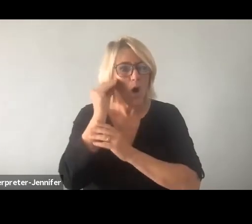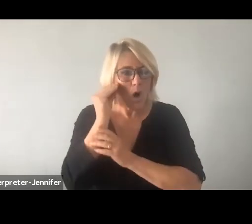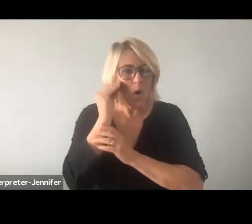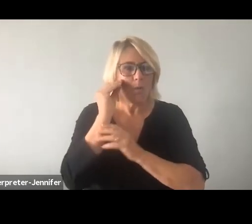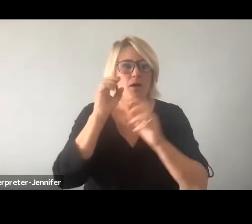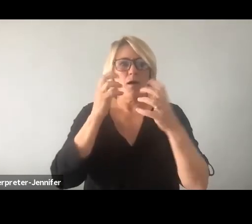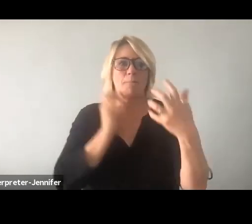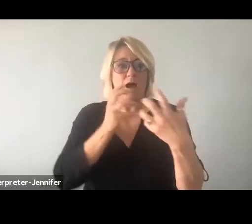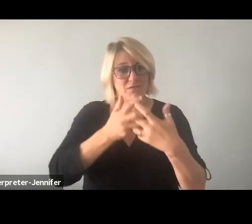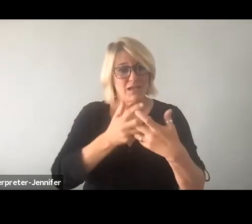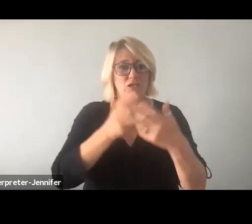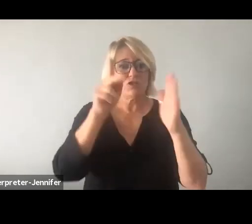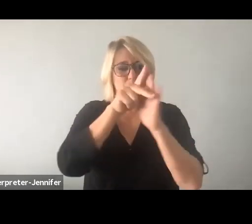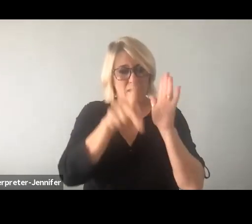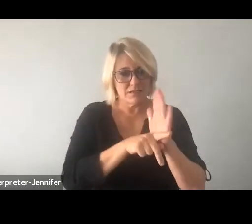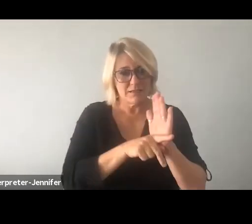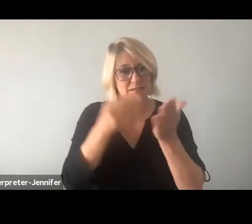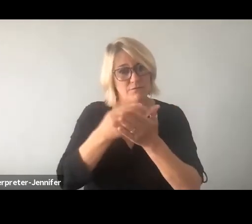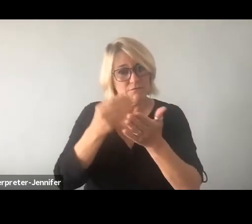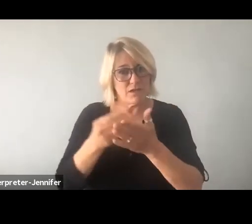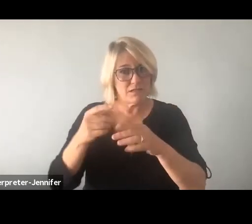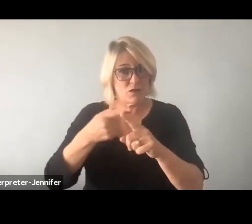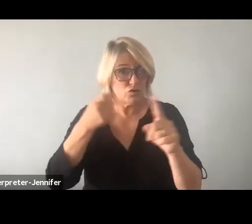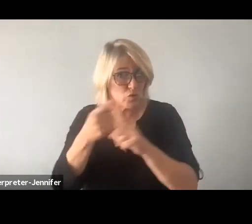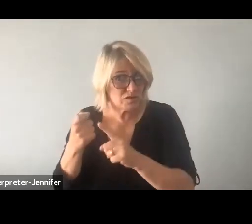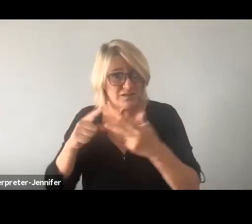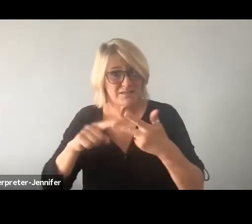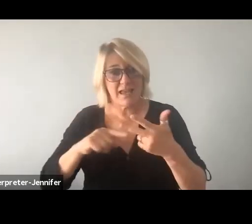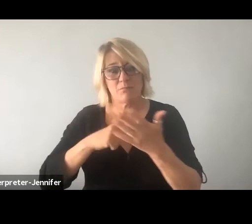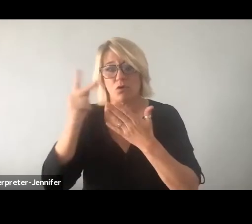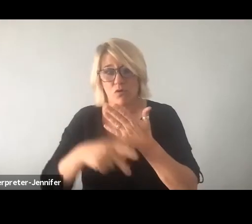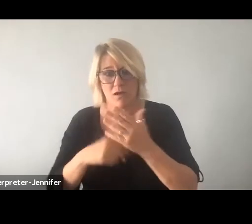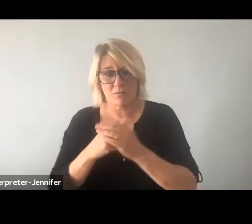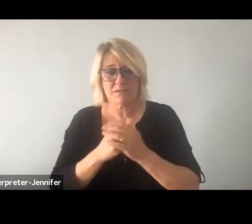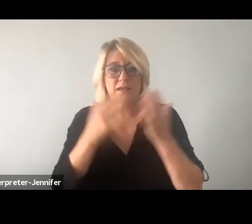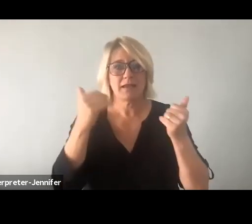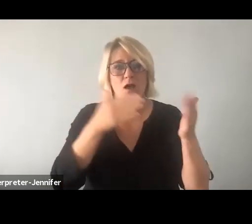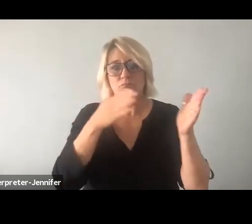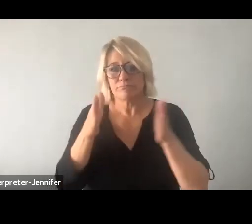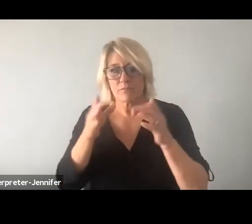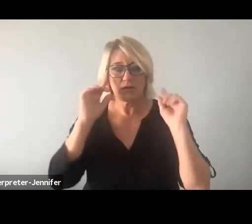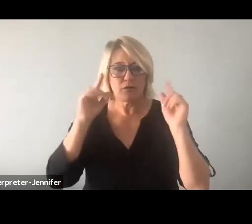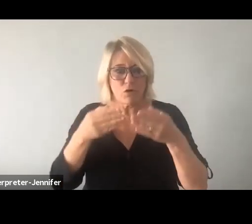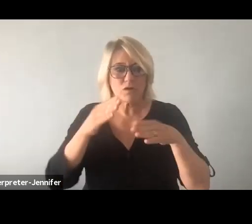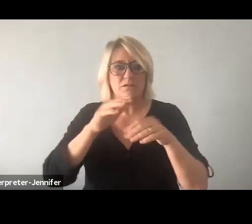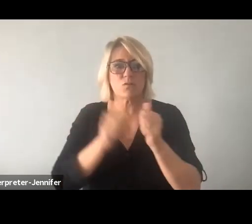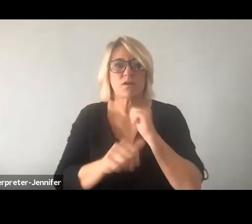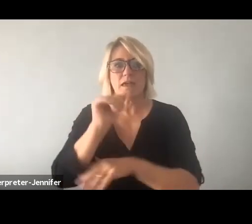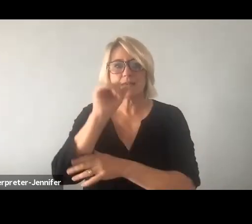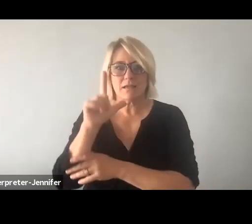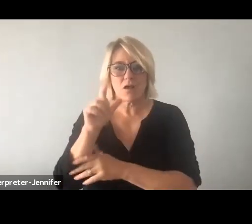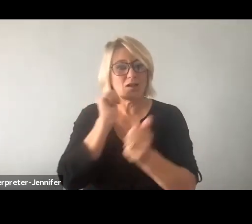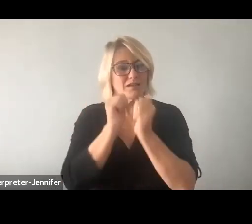funding sources, and programs. Next, I want to turn to our focus in ACL on